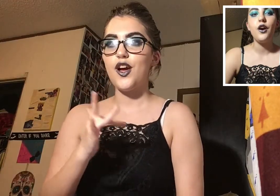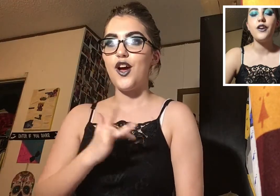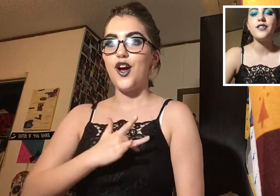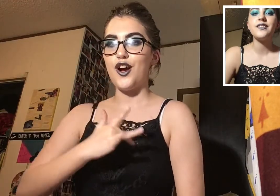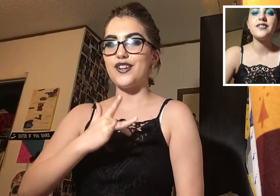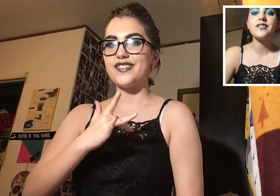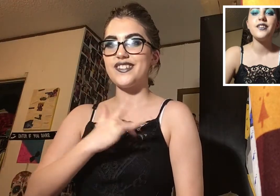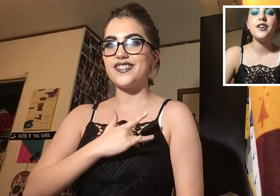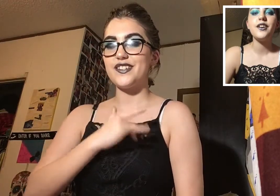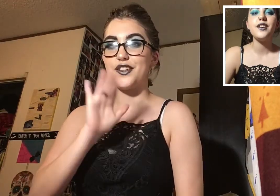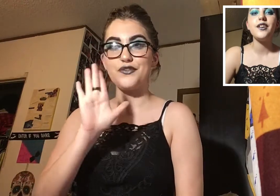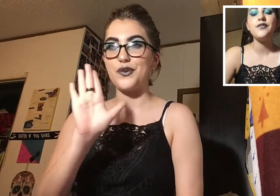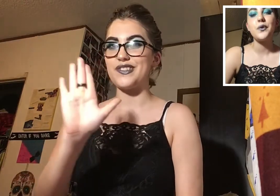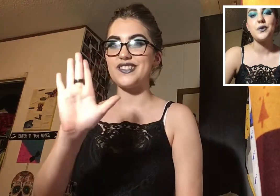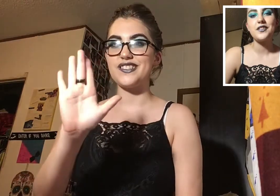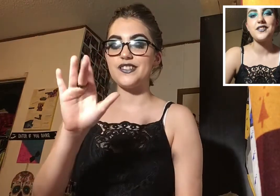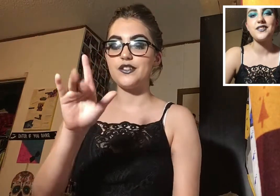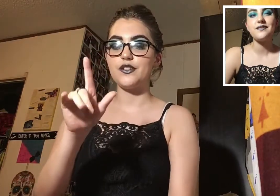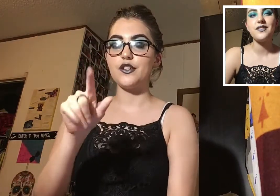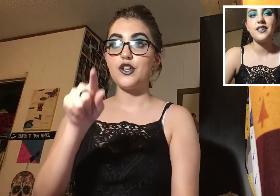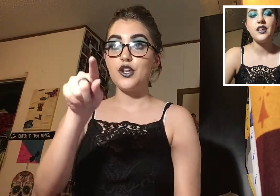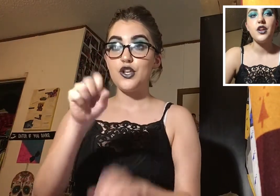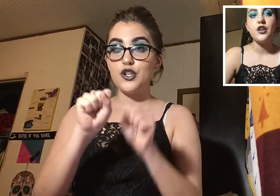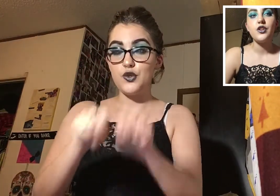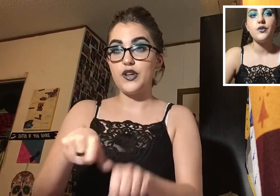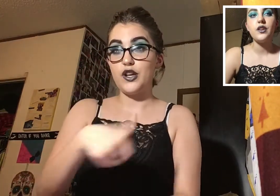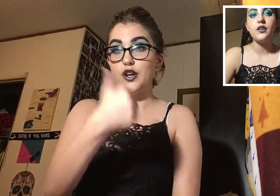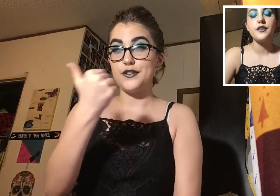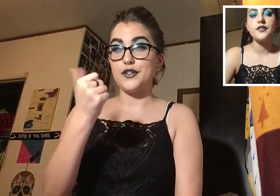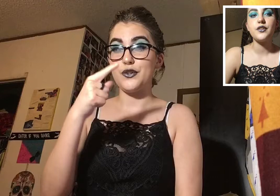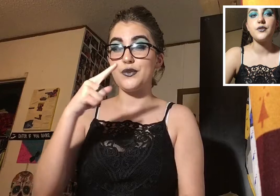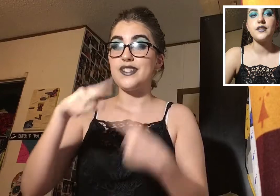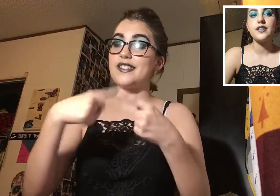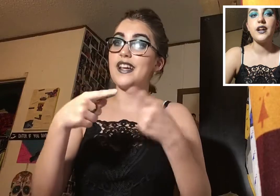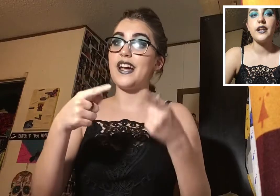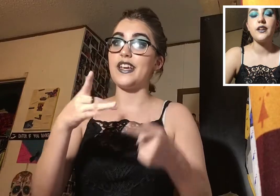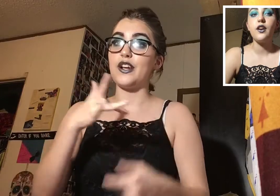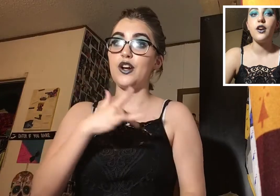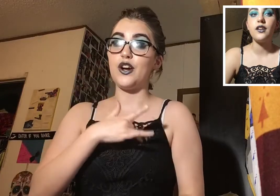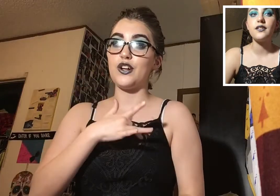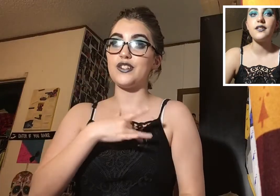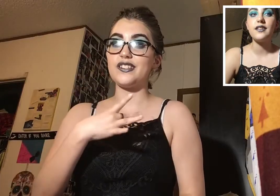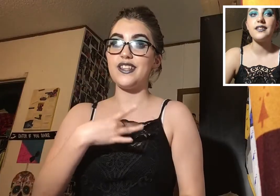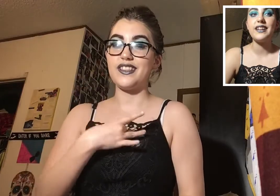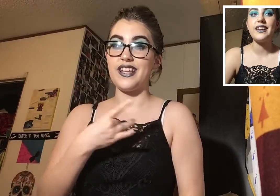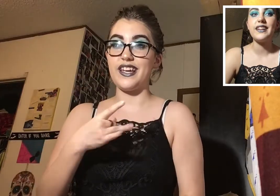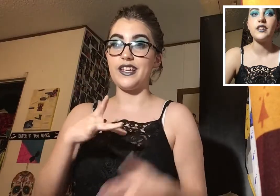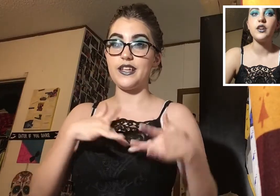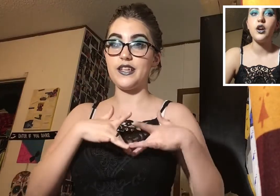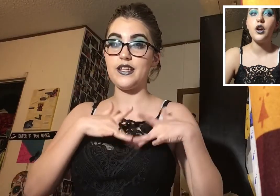heart of yours. You can also sign heart like